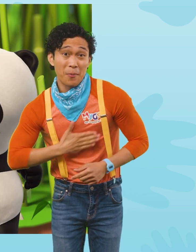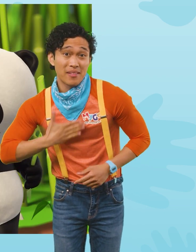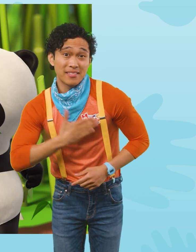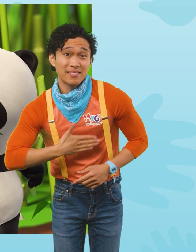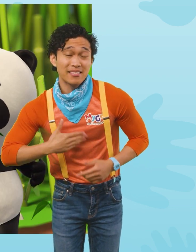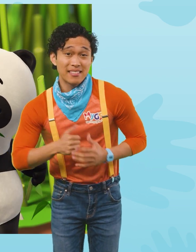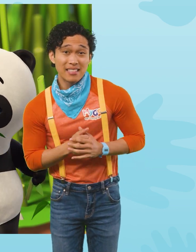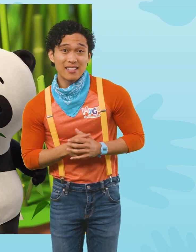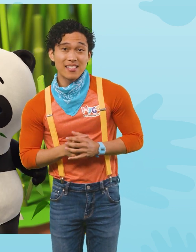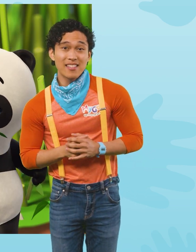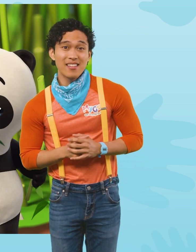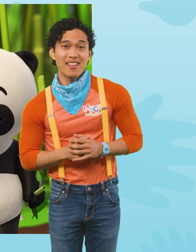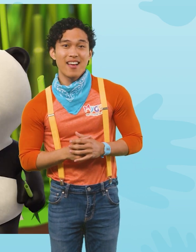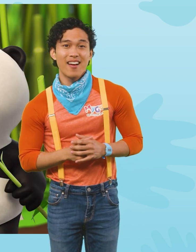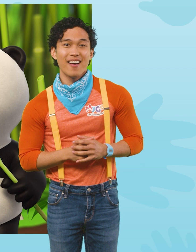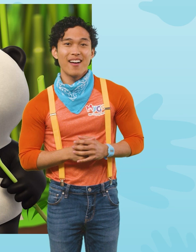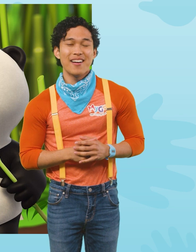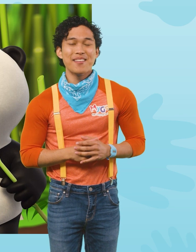please?